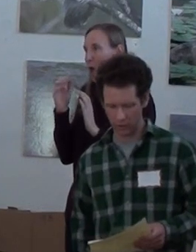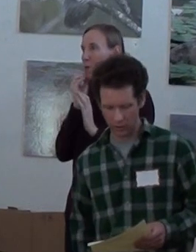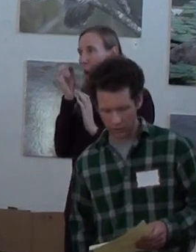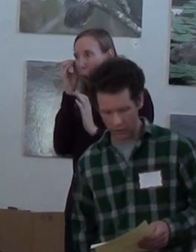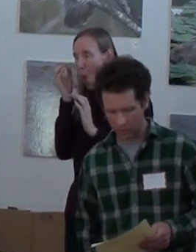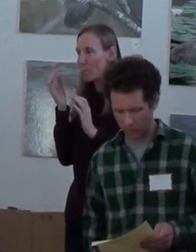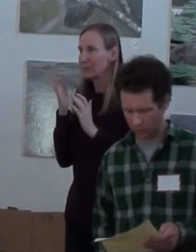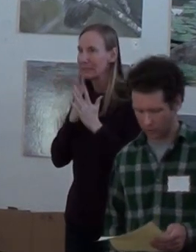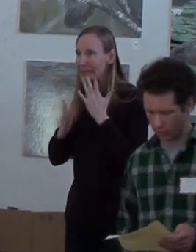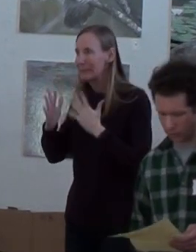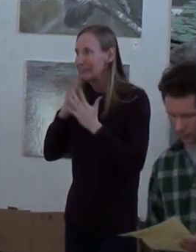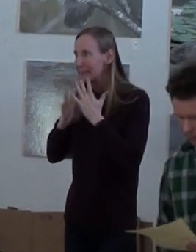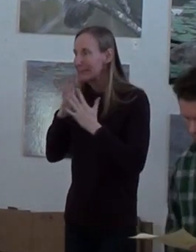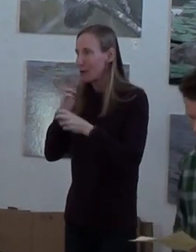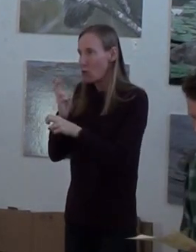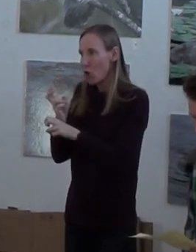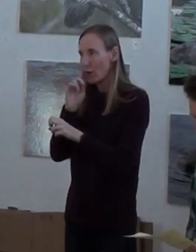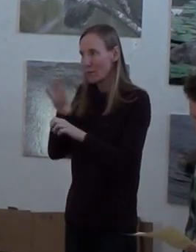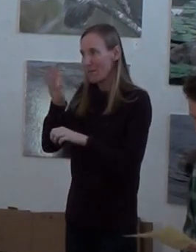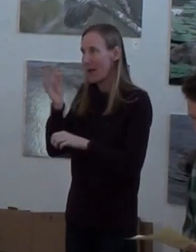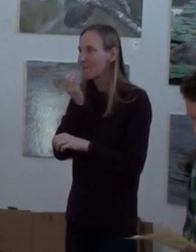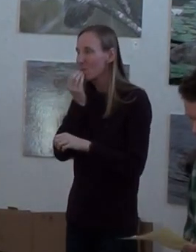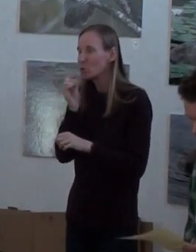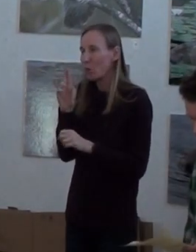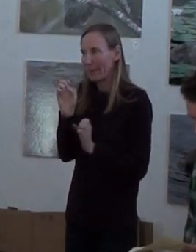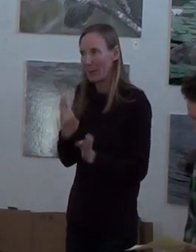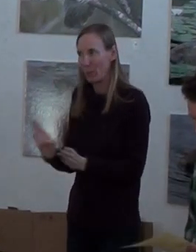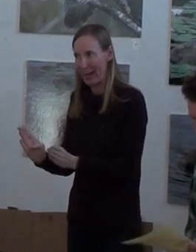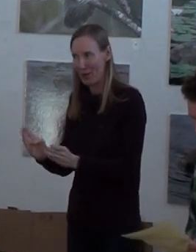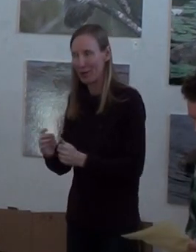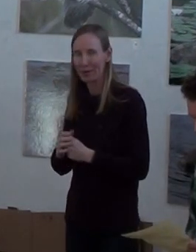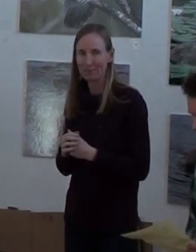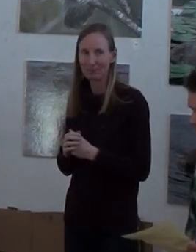carbohydrates to keep everything going. So be prepared for the season.